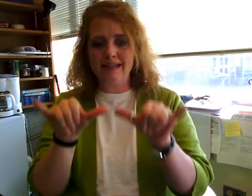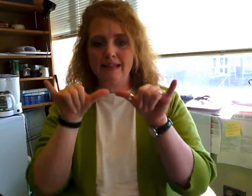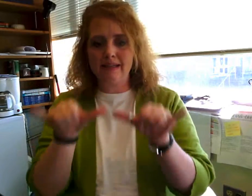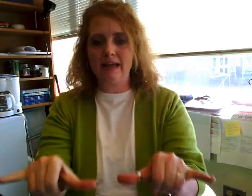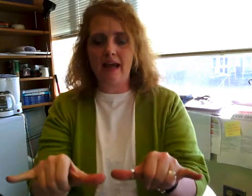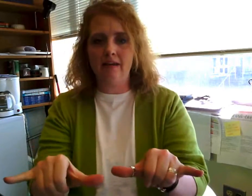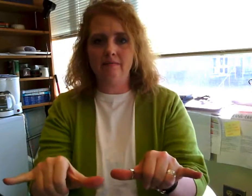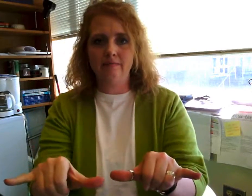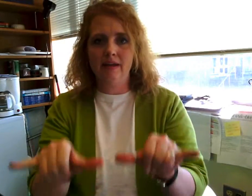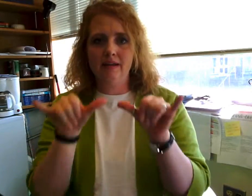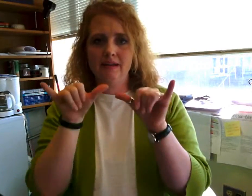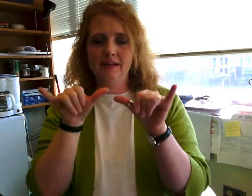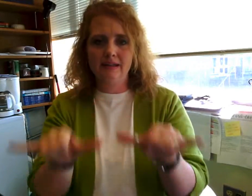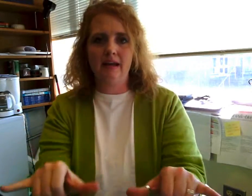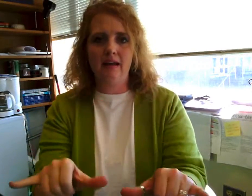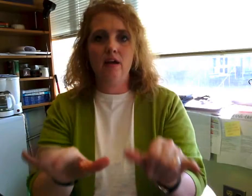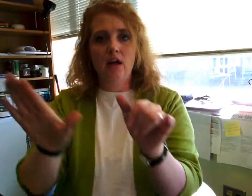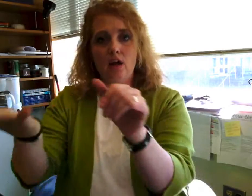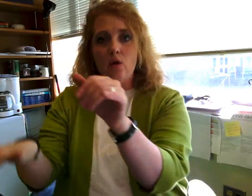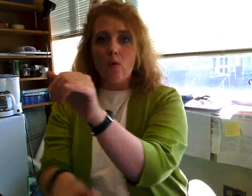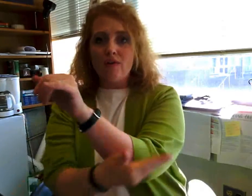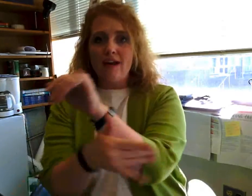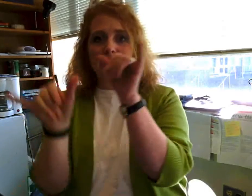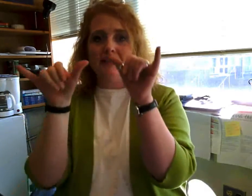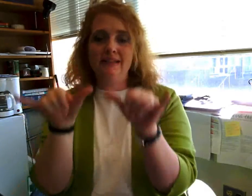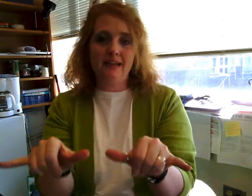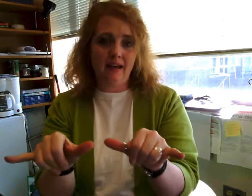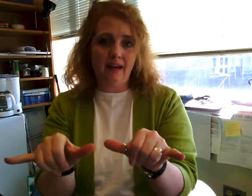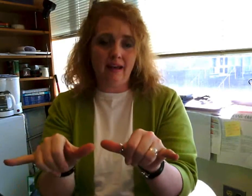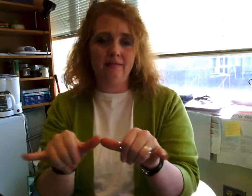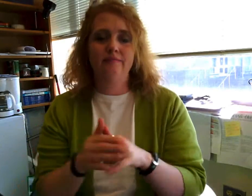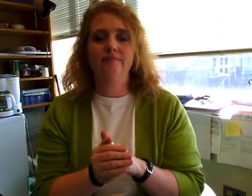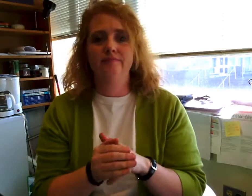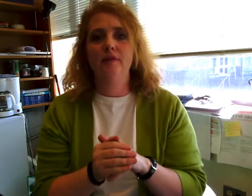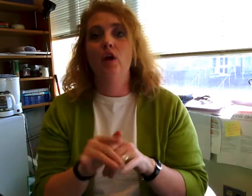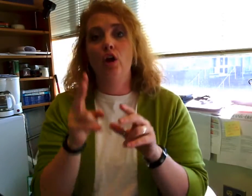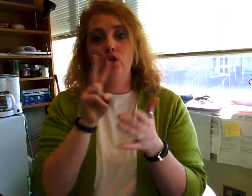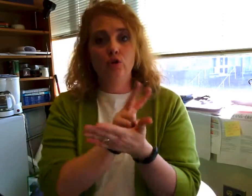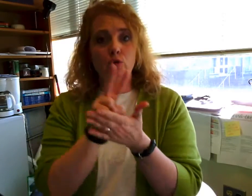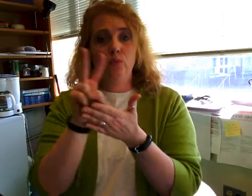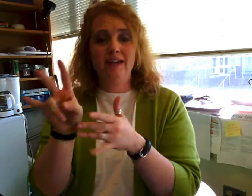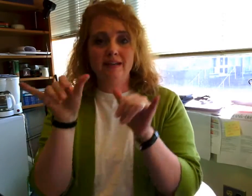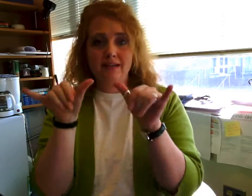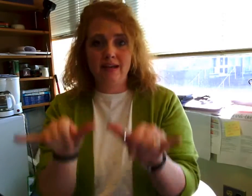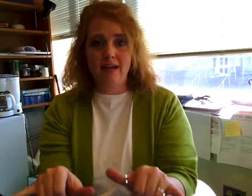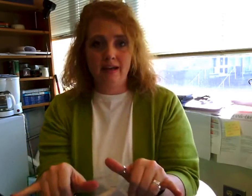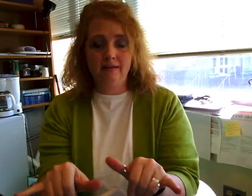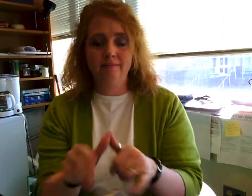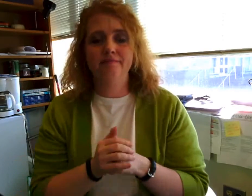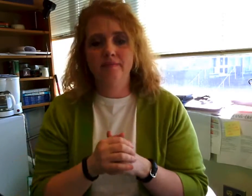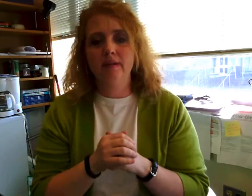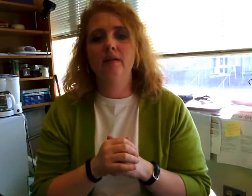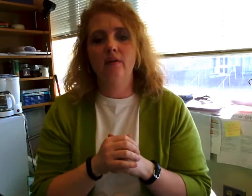Y's, stay. An overnight stay, a 2-week stay.